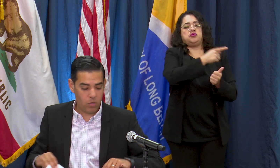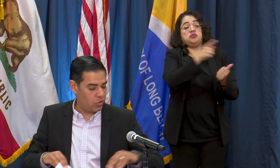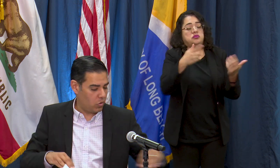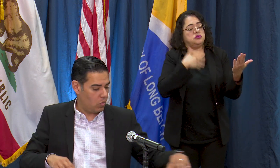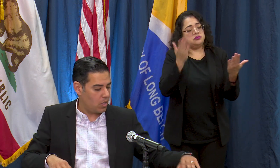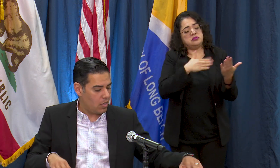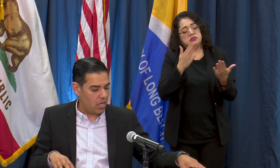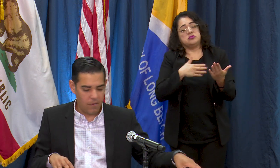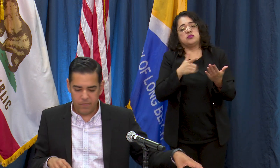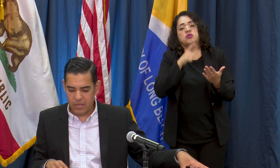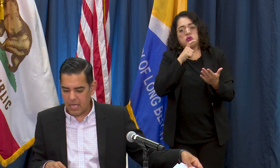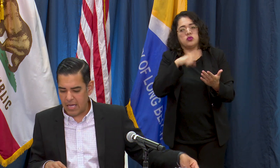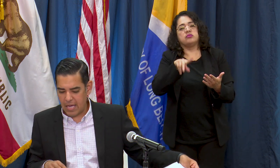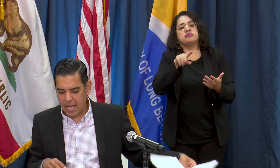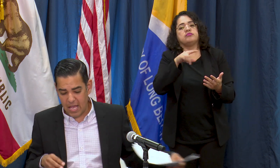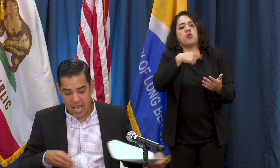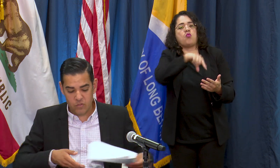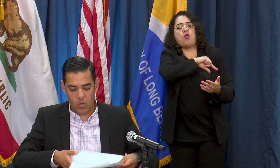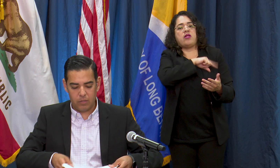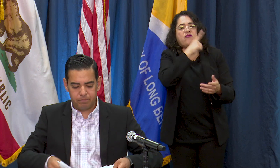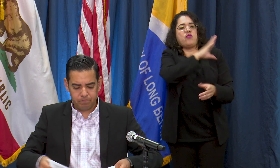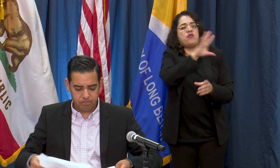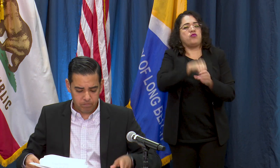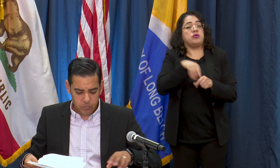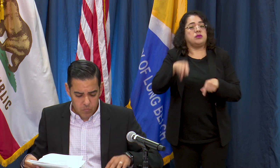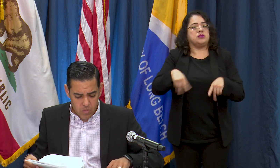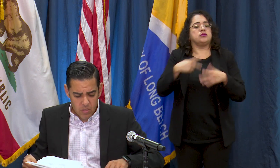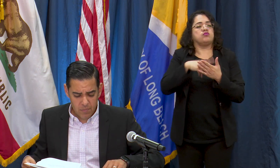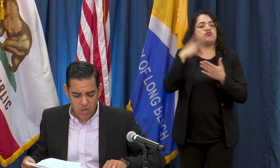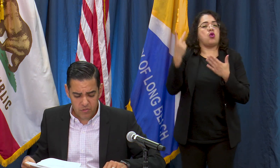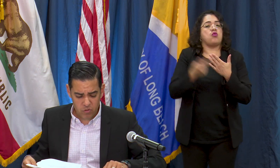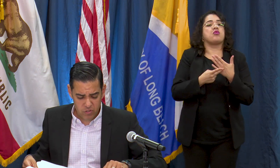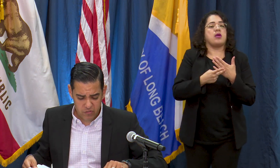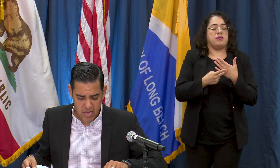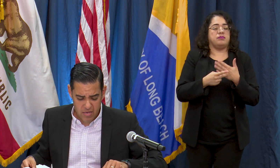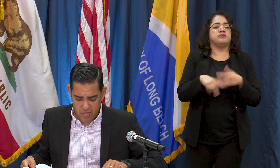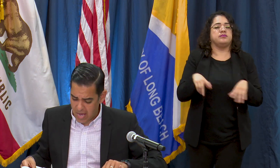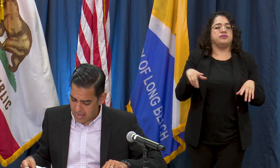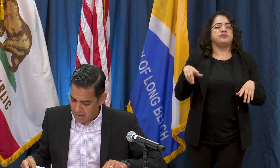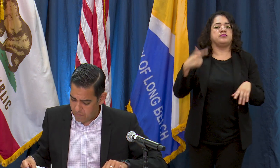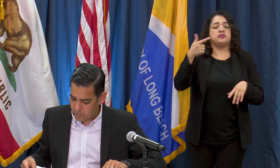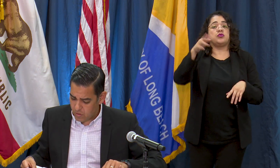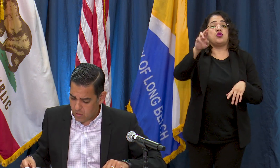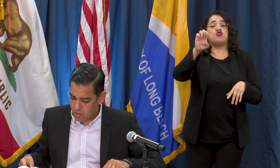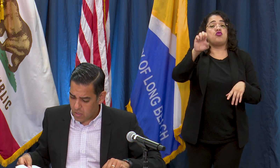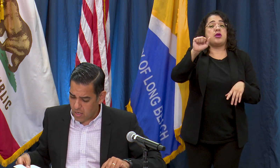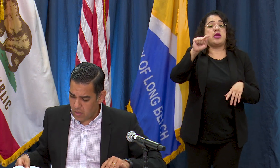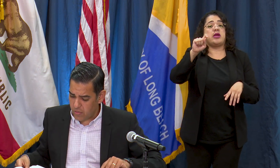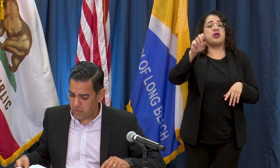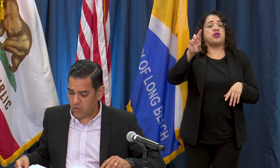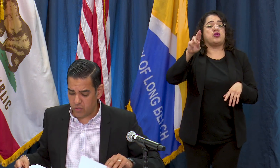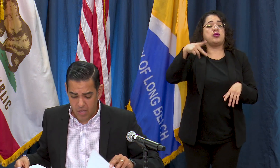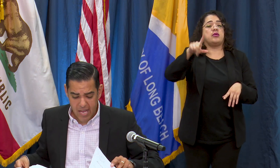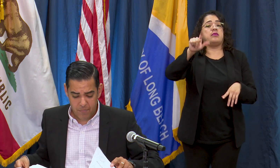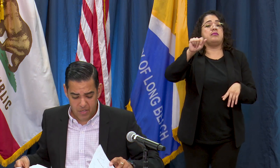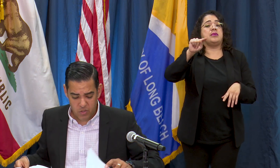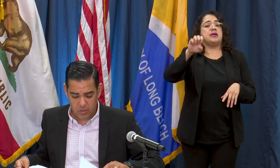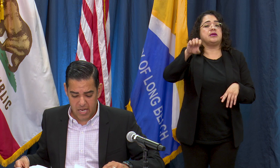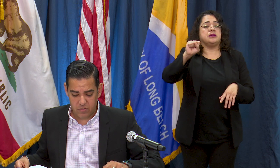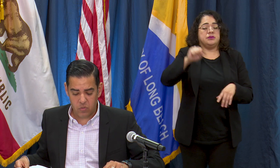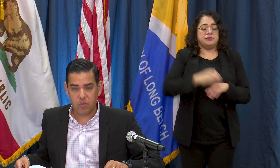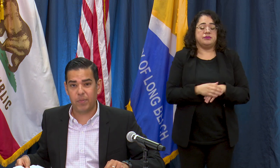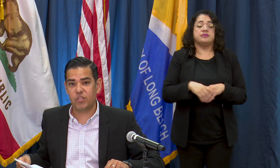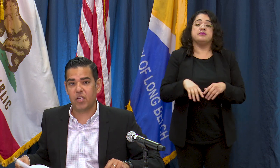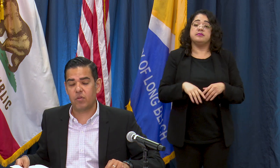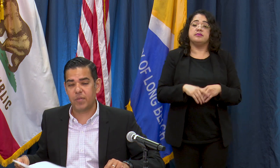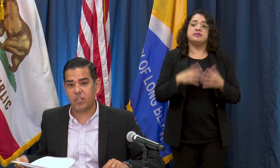looking forward to as well. Let me also just say that there's a lot happening as it